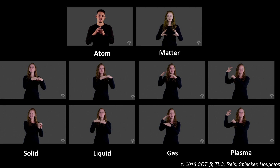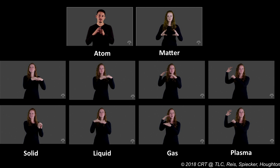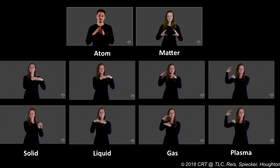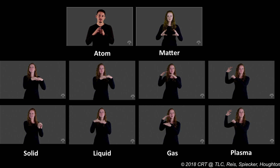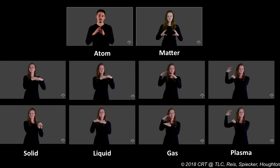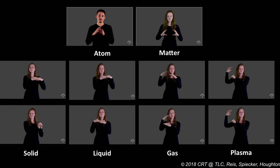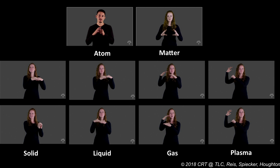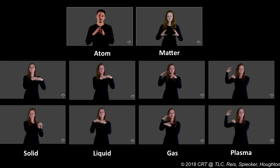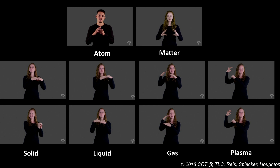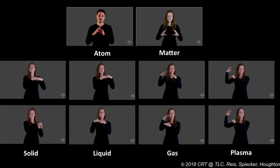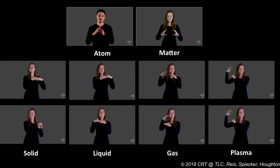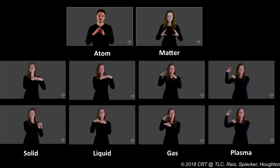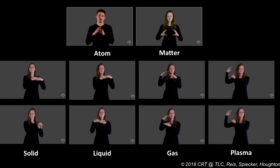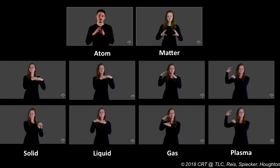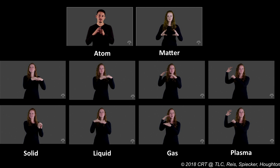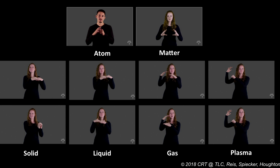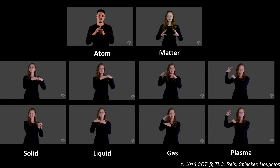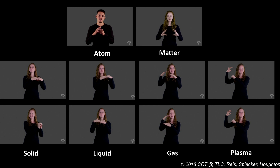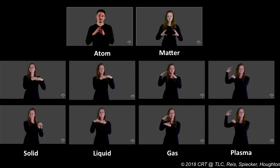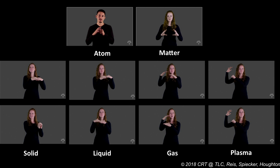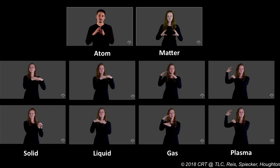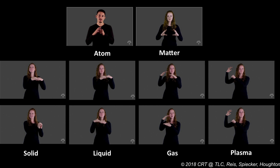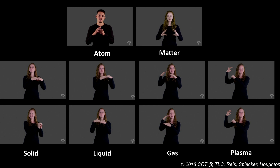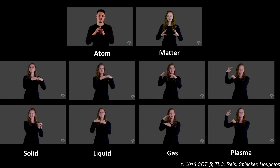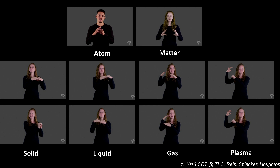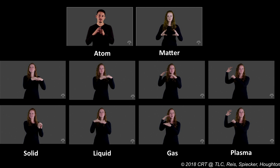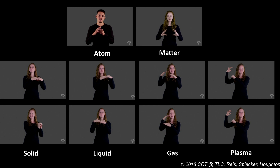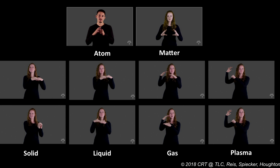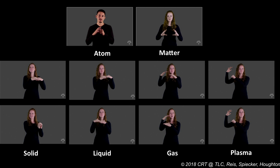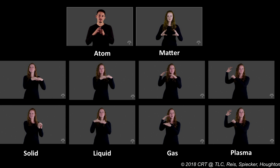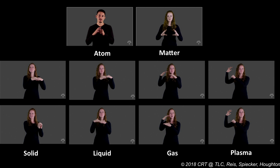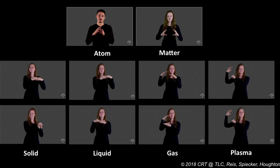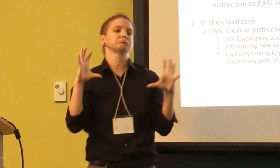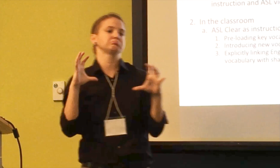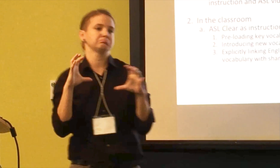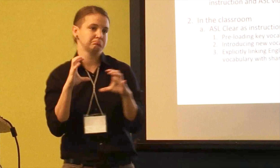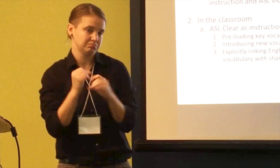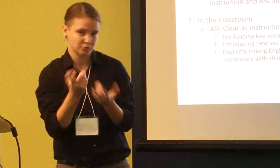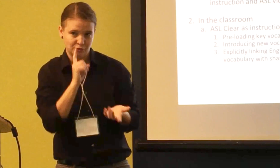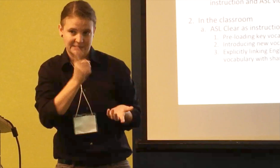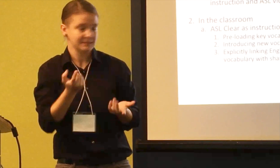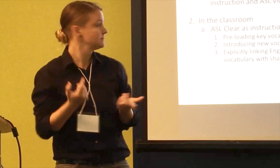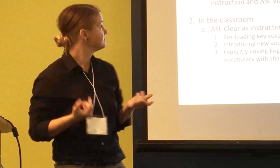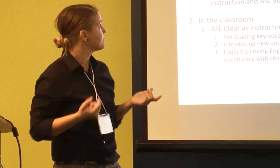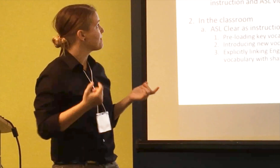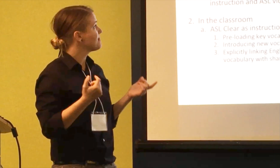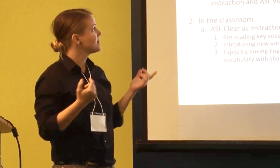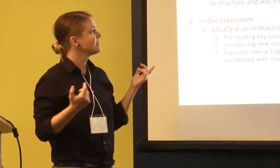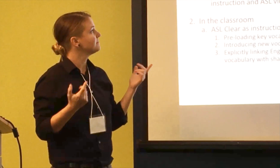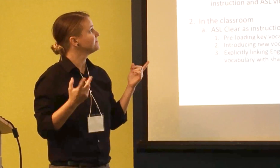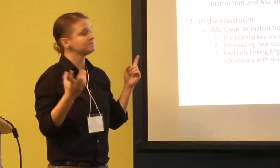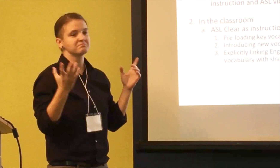complex academic language, are able to build on your knowledge? So, in sum,